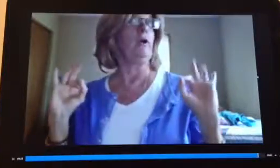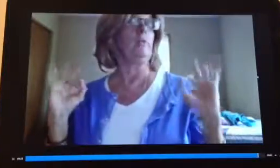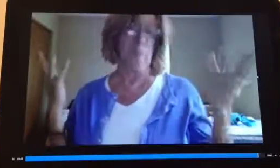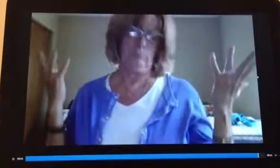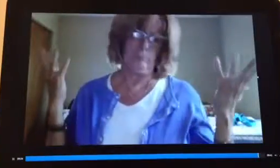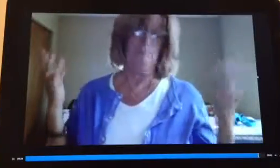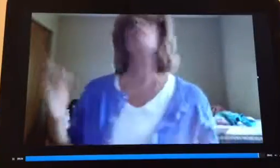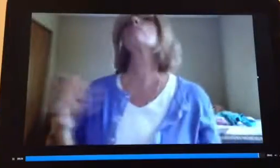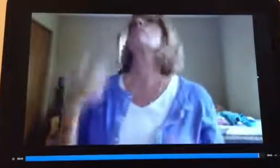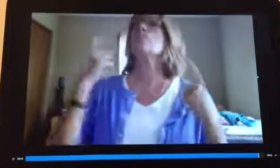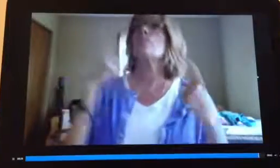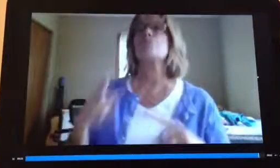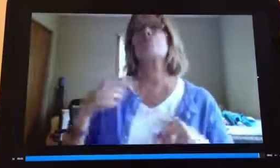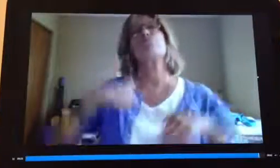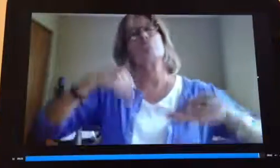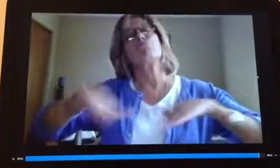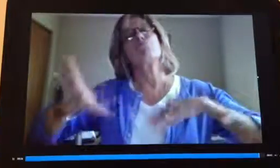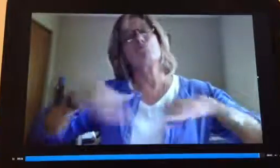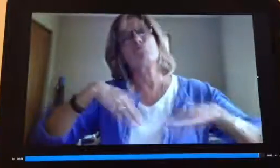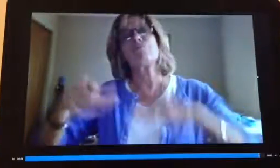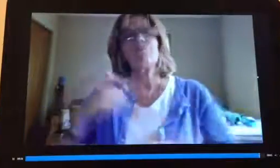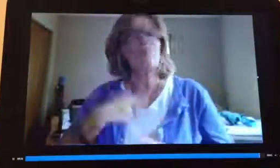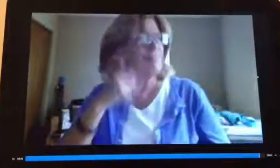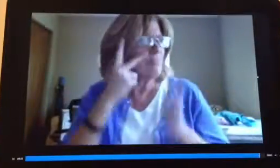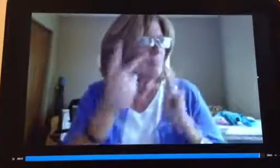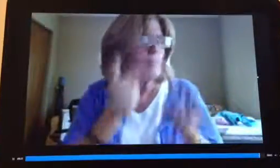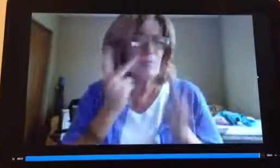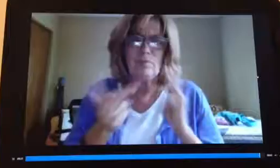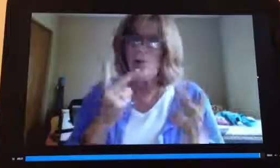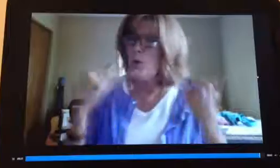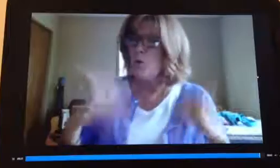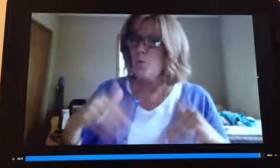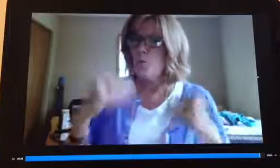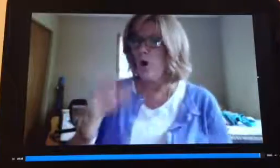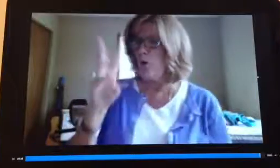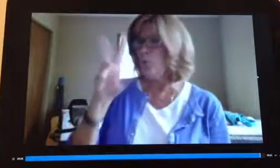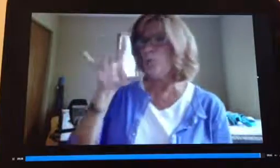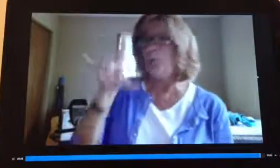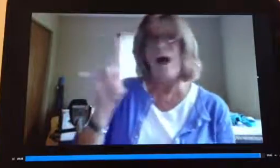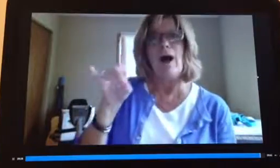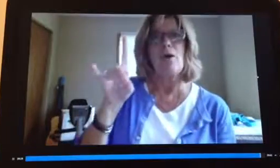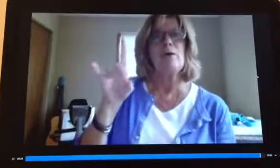to know how to identify these little wild foods out in the yard, and I saw it.